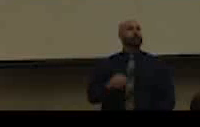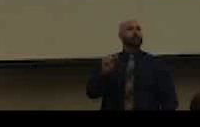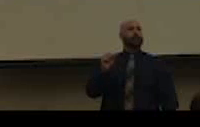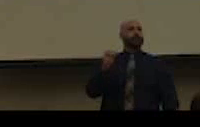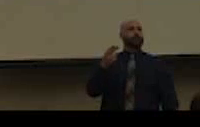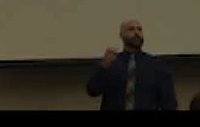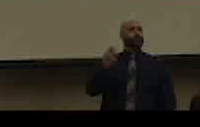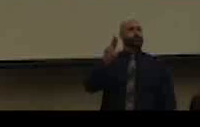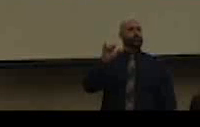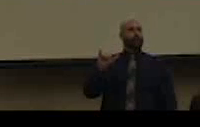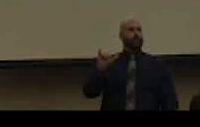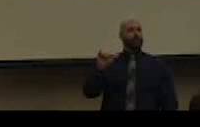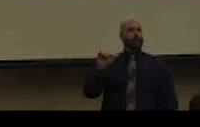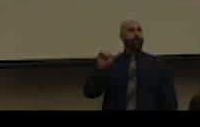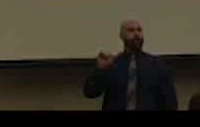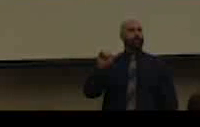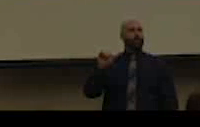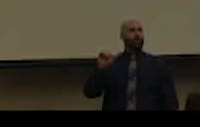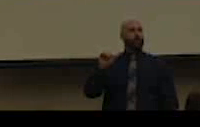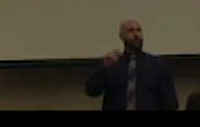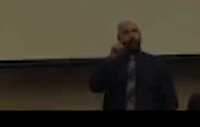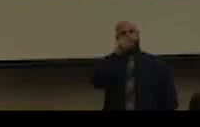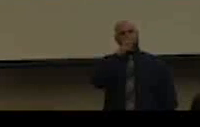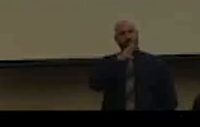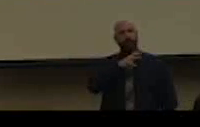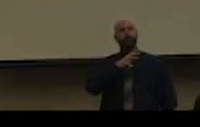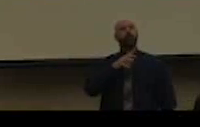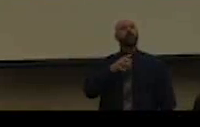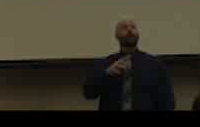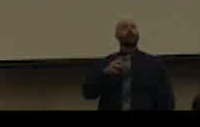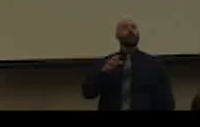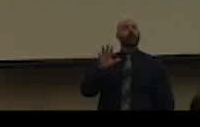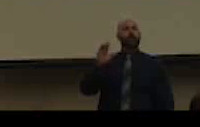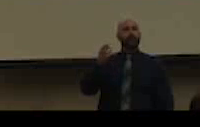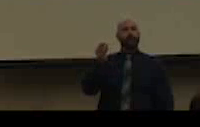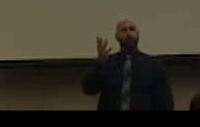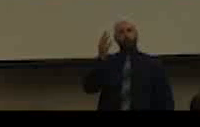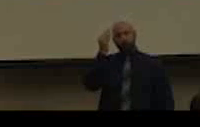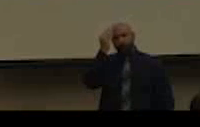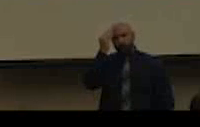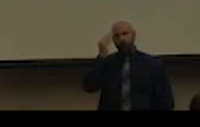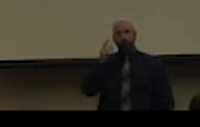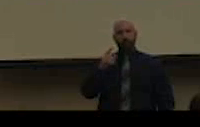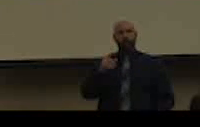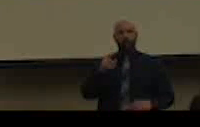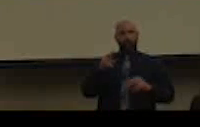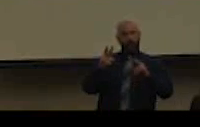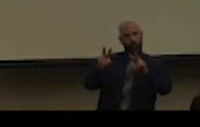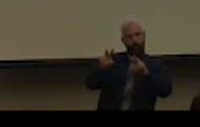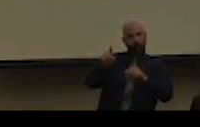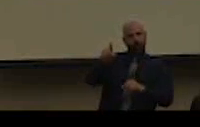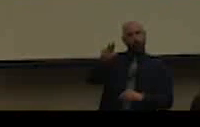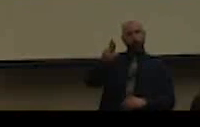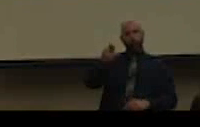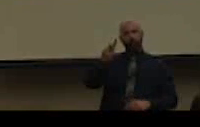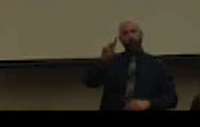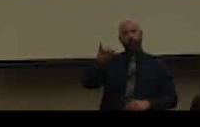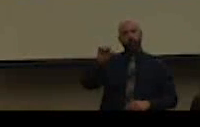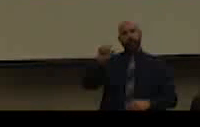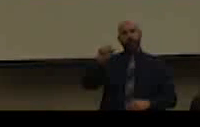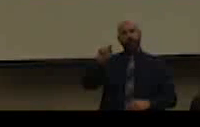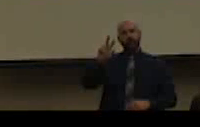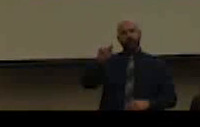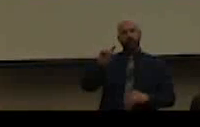I have just a couple of thoughts. One is, as we look to the Ready Start networks, I would be particularly interested in to